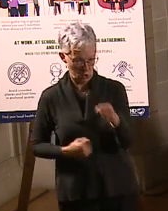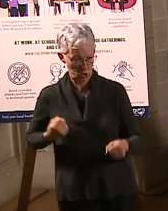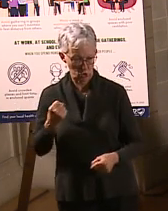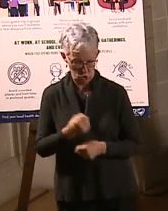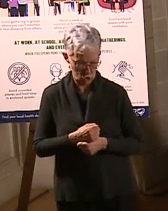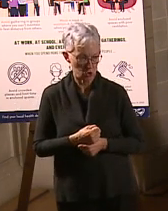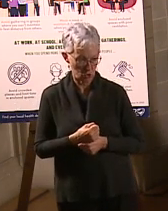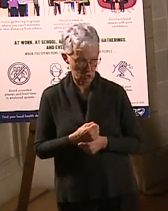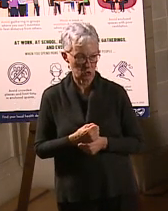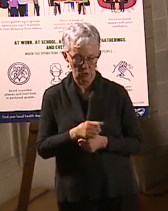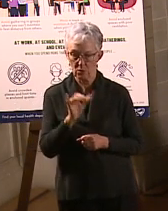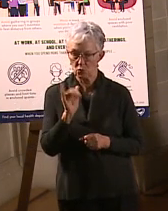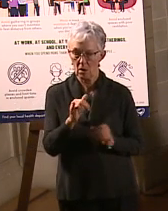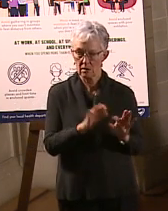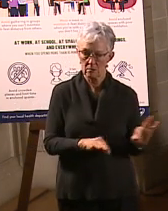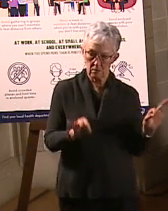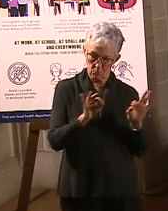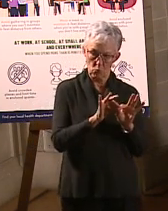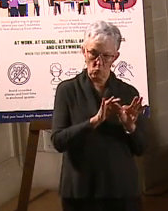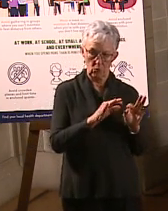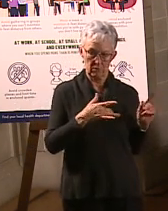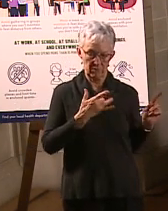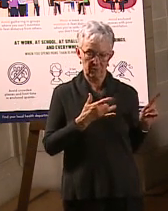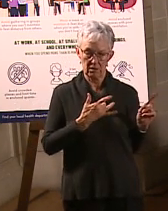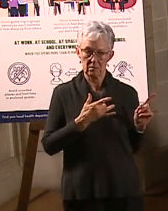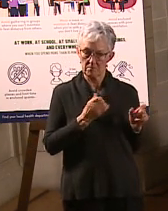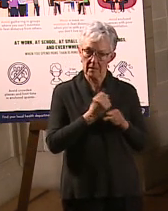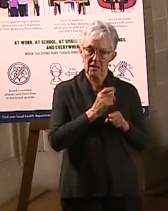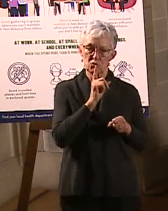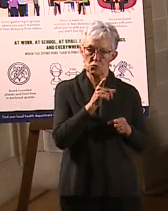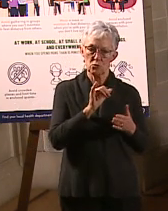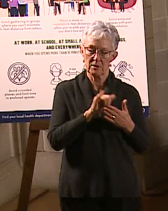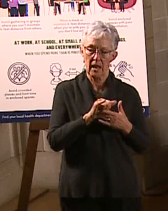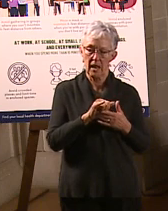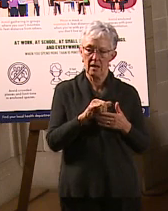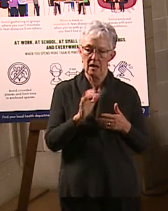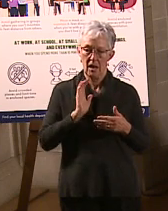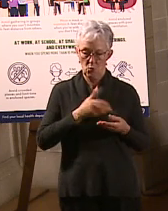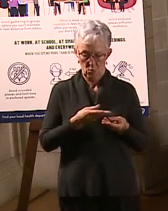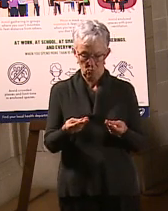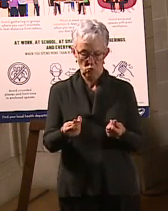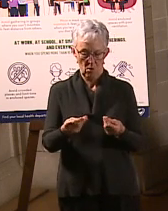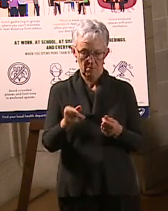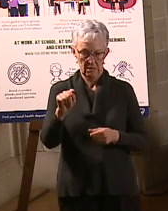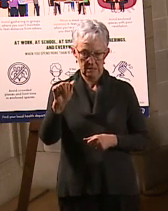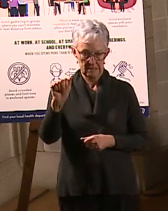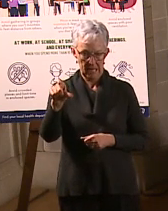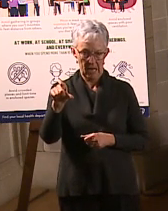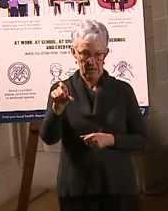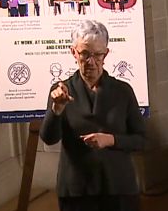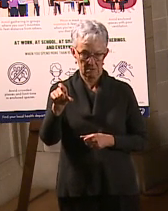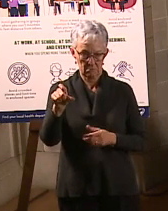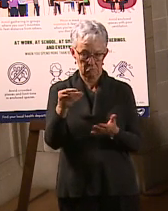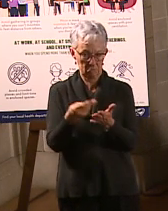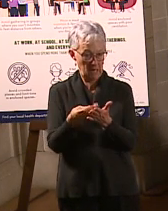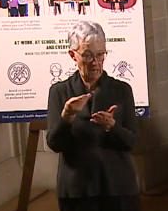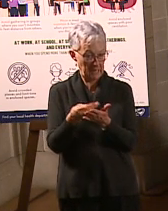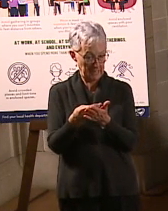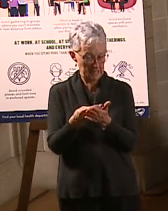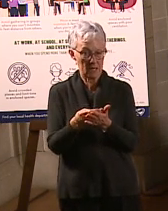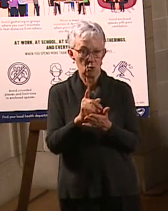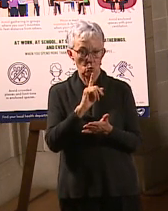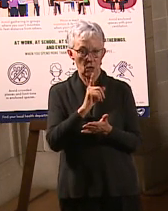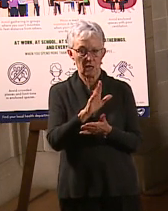to it's important to make sure that the property tax relief dollars that the state is providing are actually going to people's pockets. And